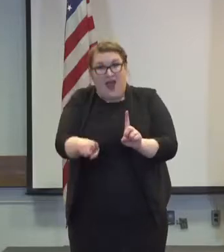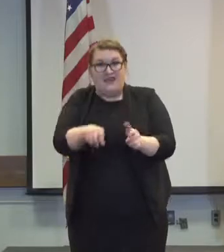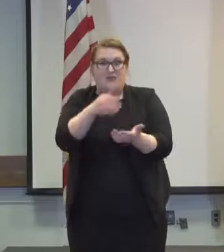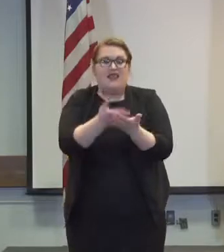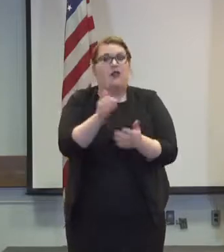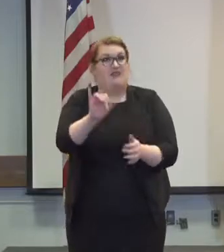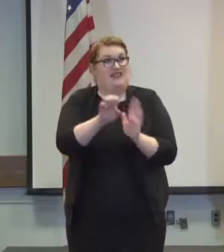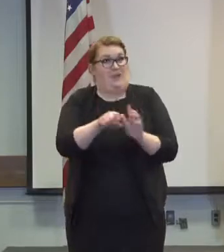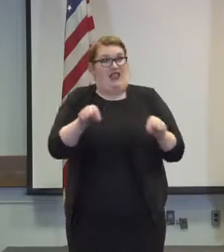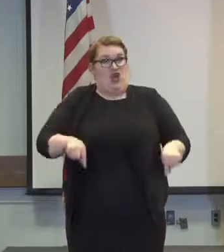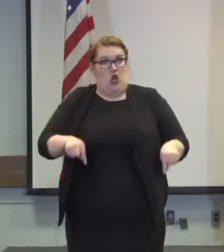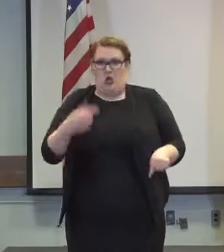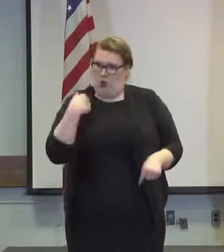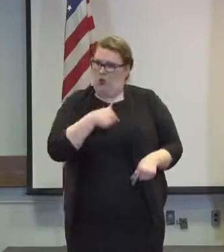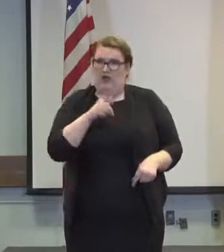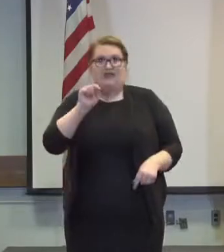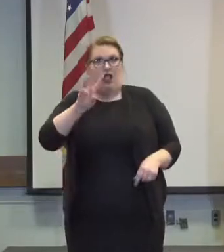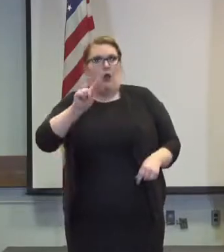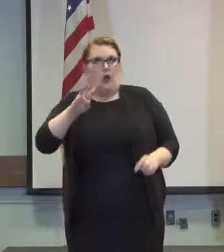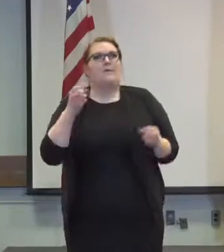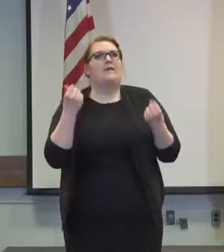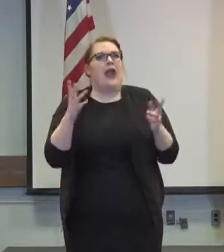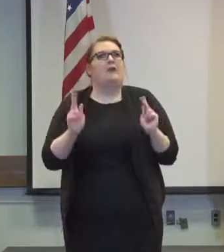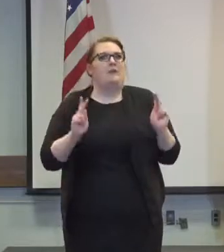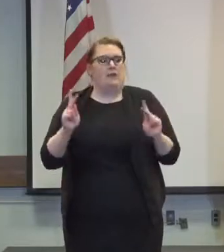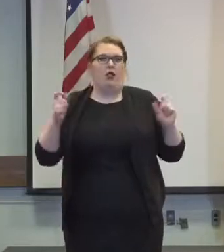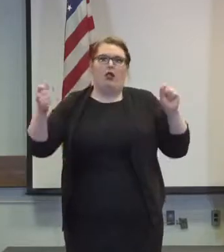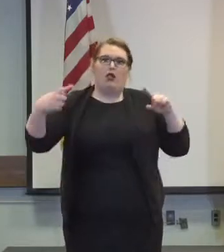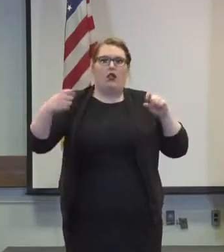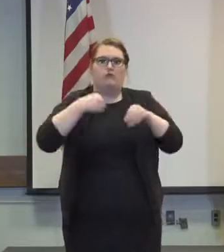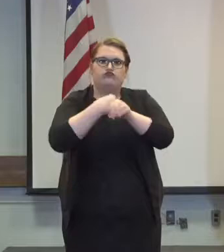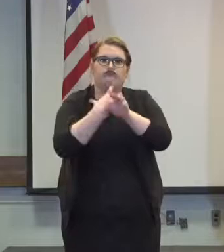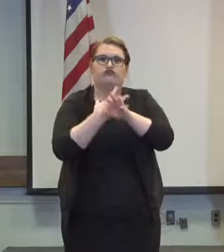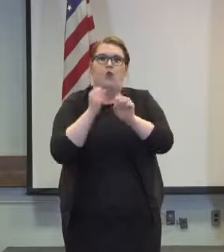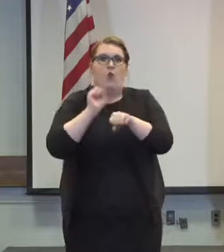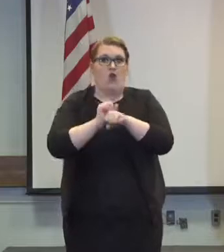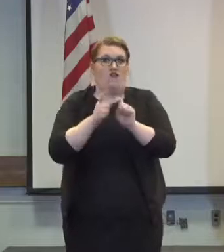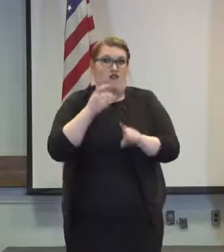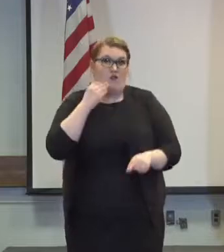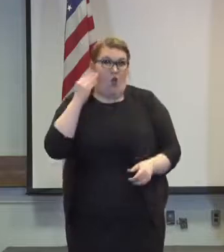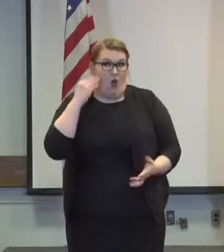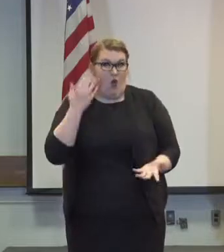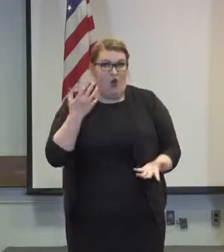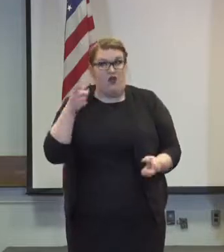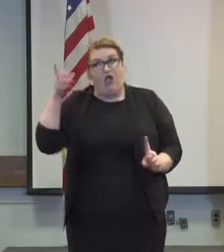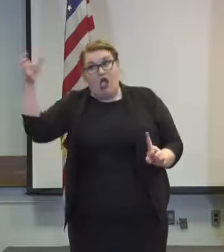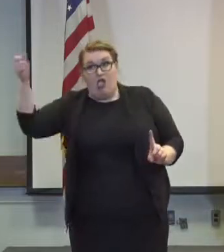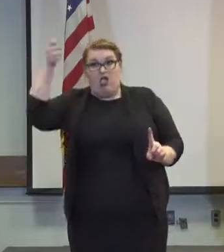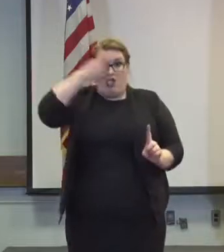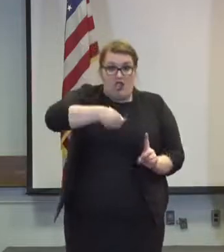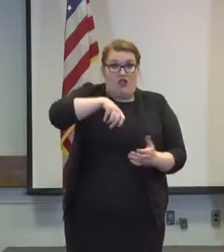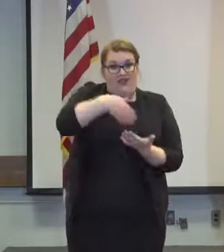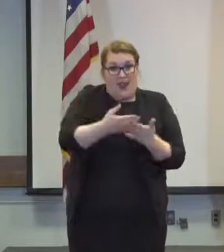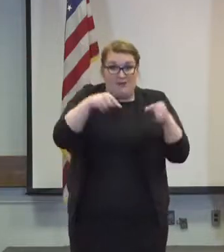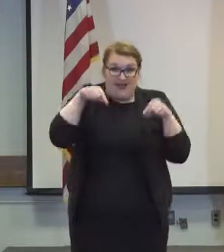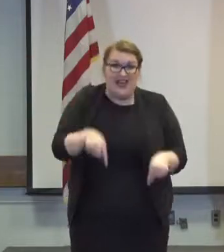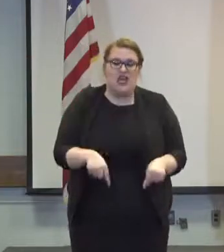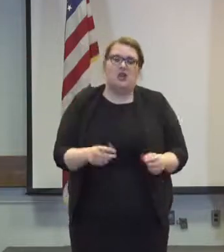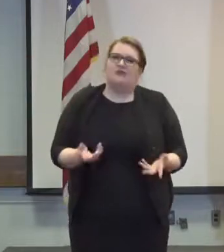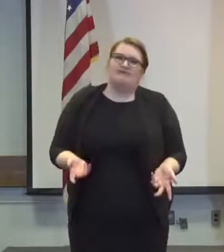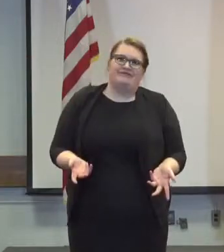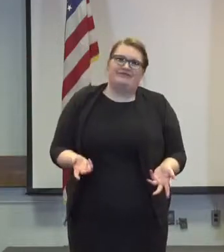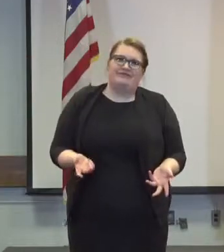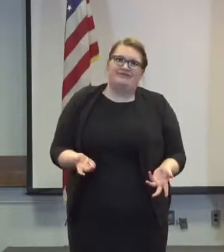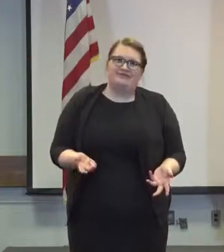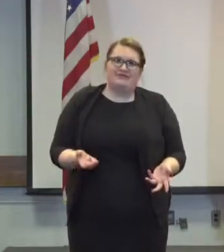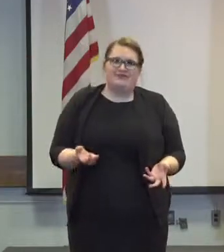for example, here, we've teleworked a lot of people. And some people just are home because rather than bring them in here and have them work, if this was the